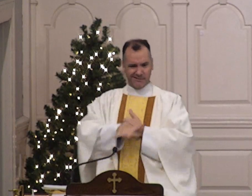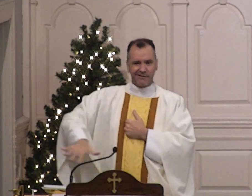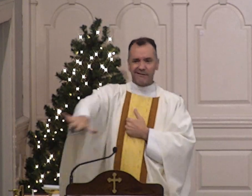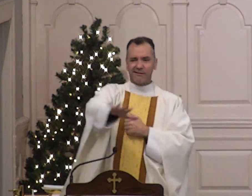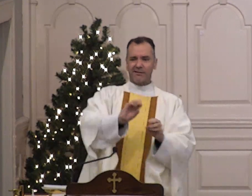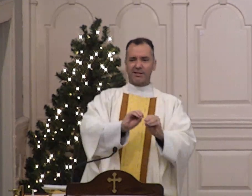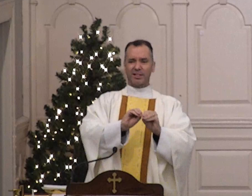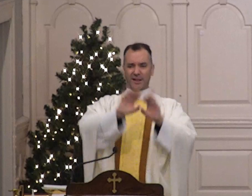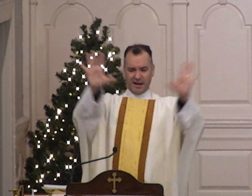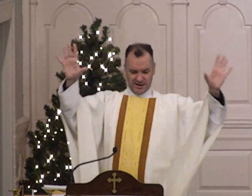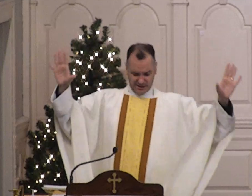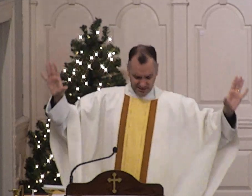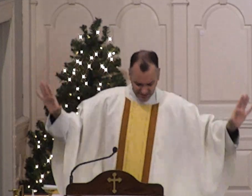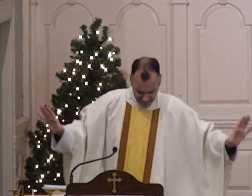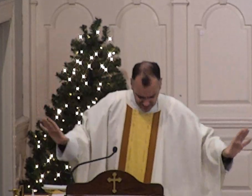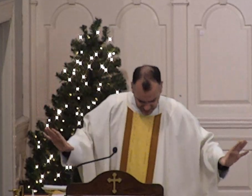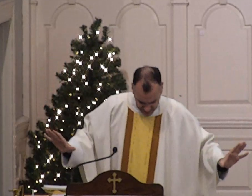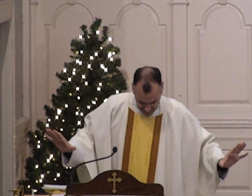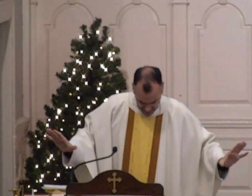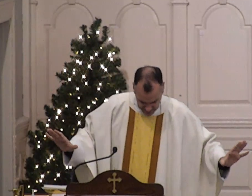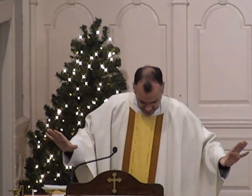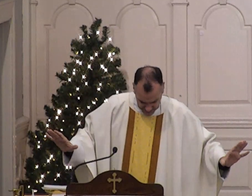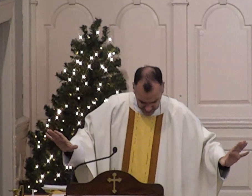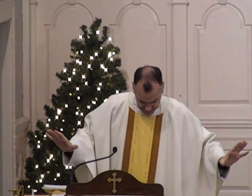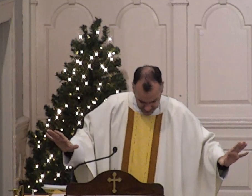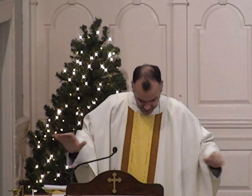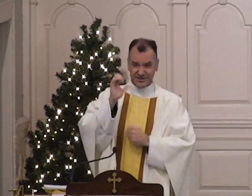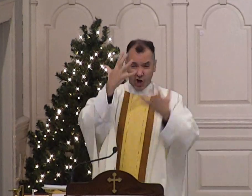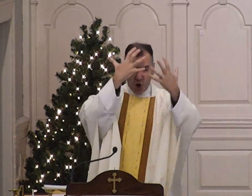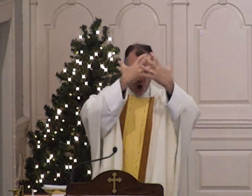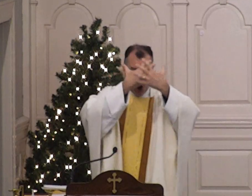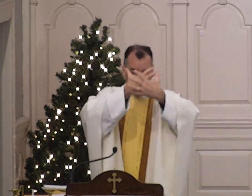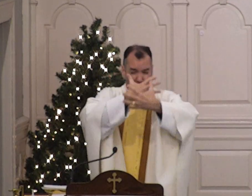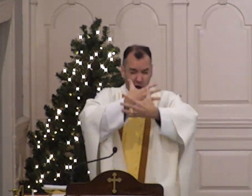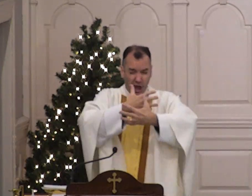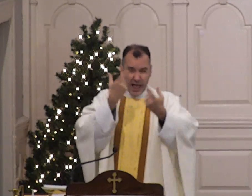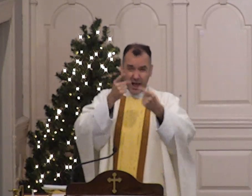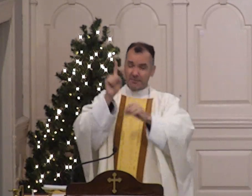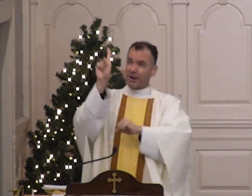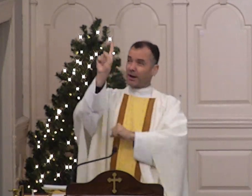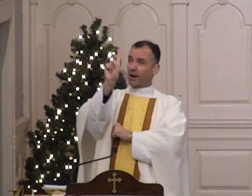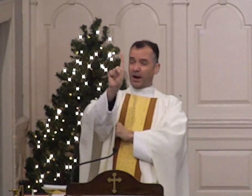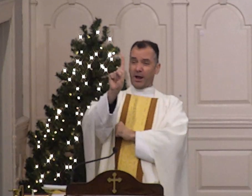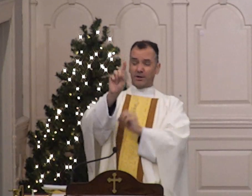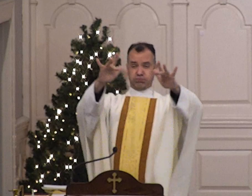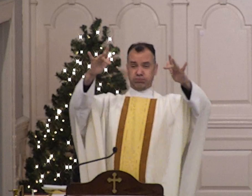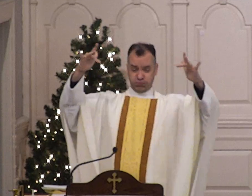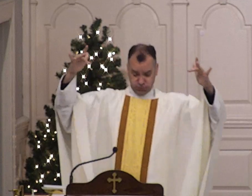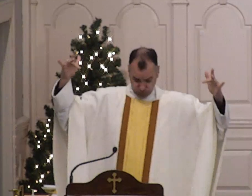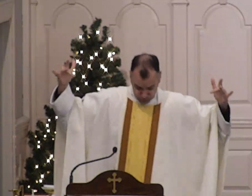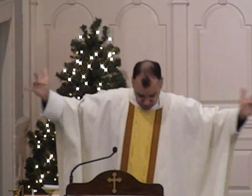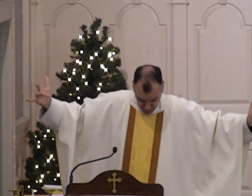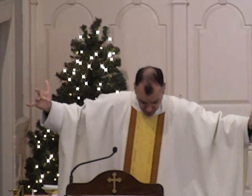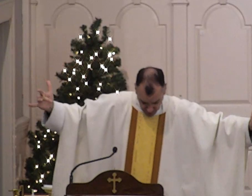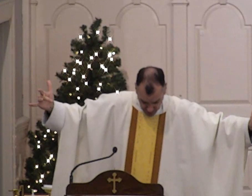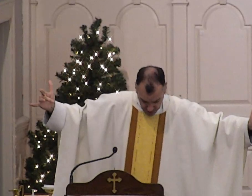race. The light shines in the darkness.